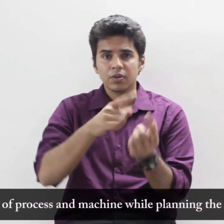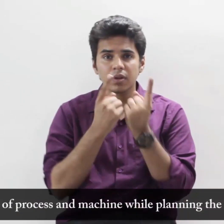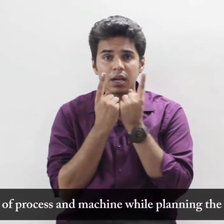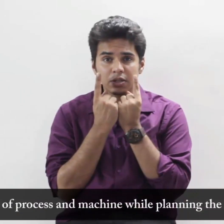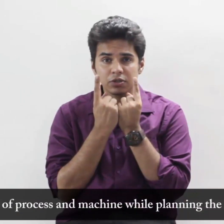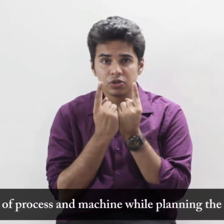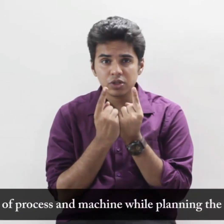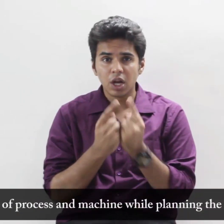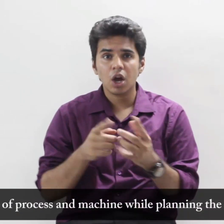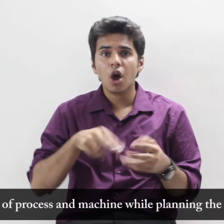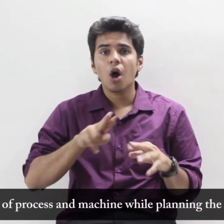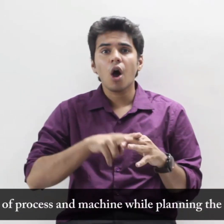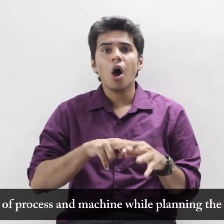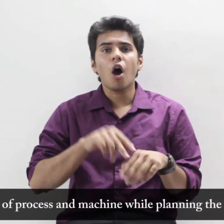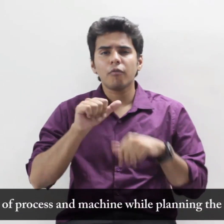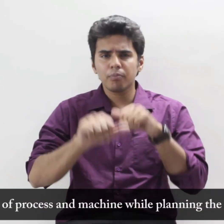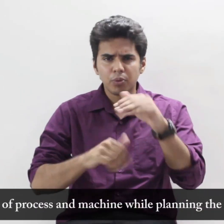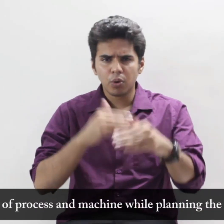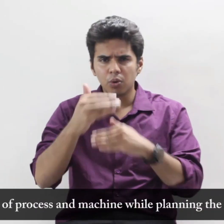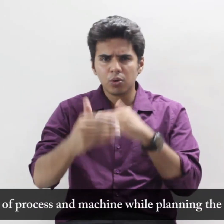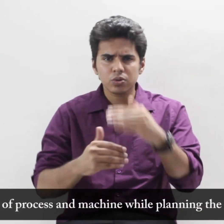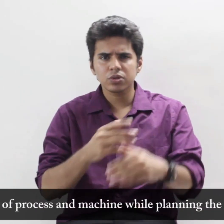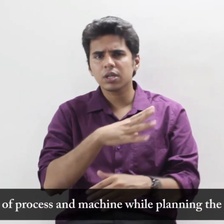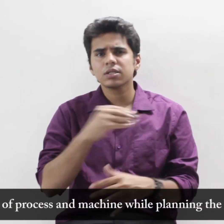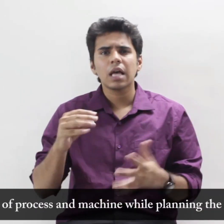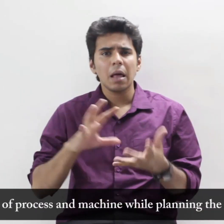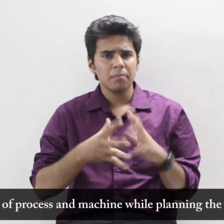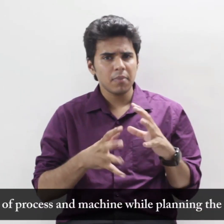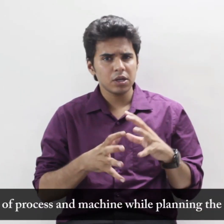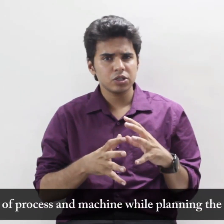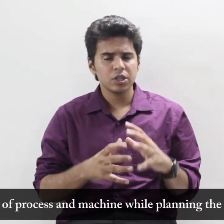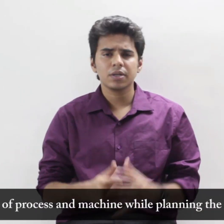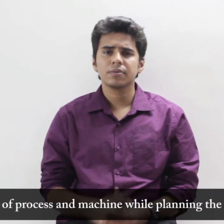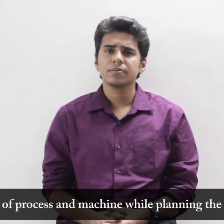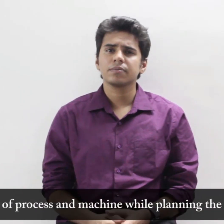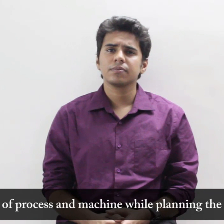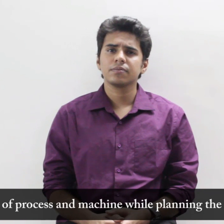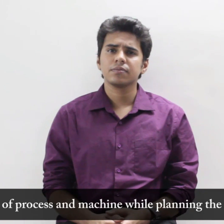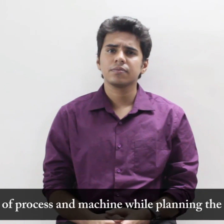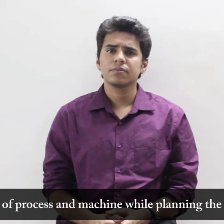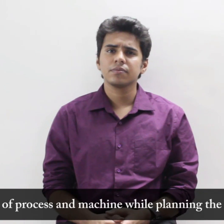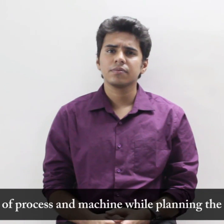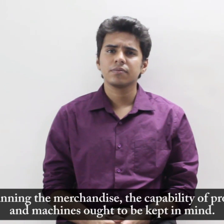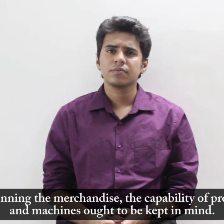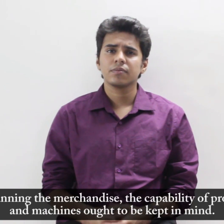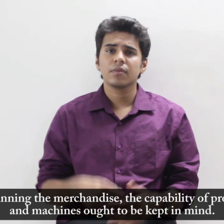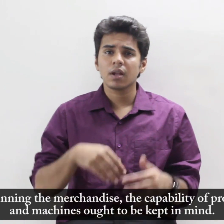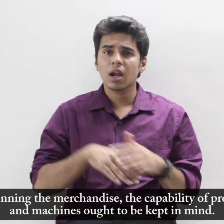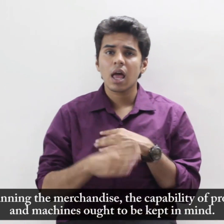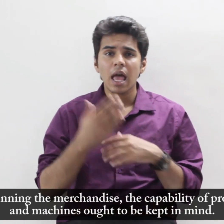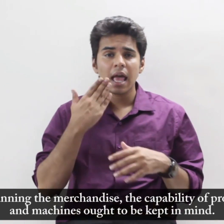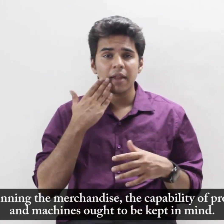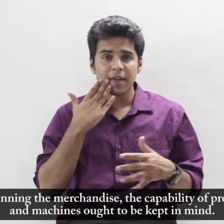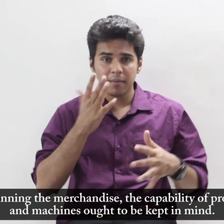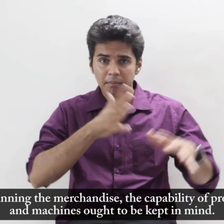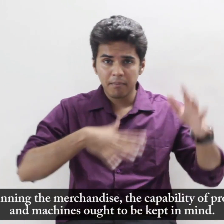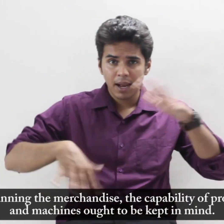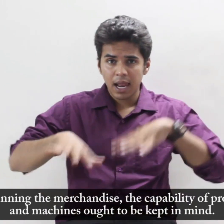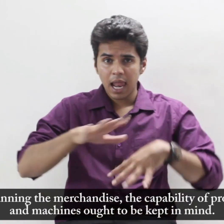assessment of process and machine while planning the merchandise. In planning the merchandise, the capability